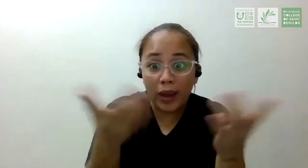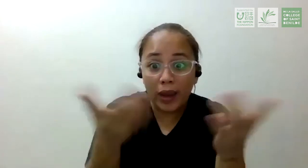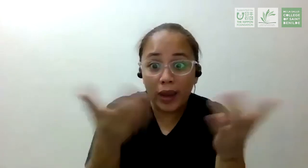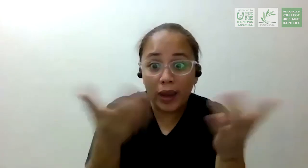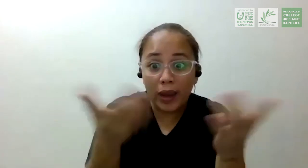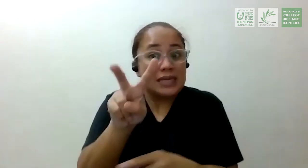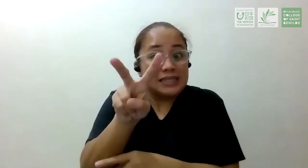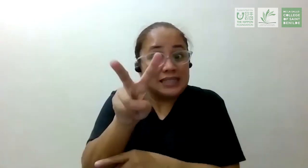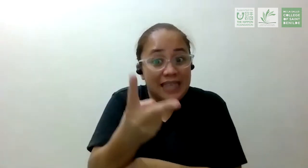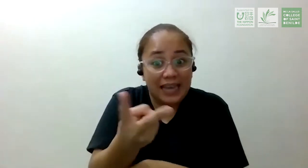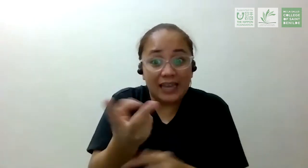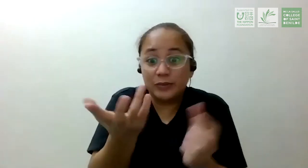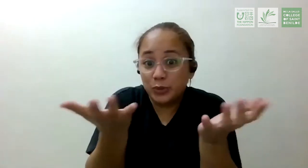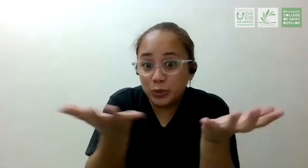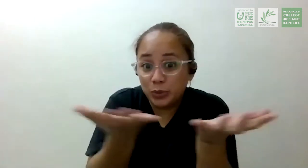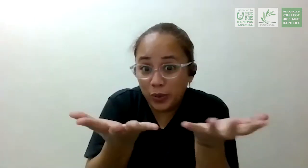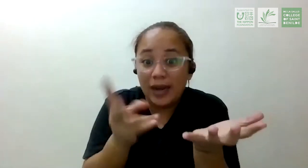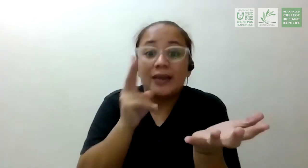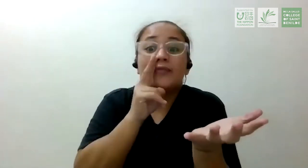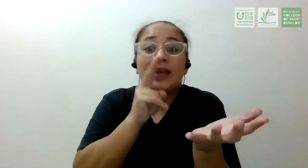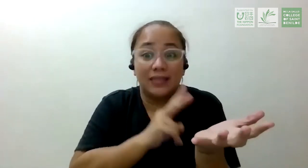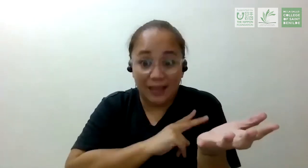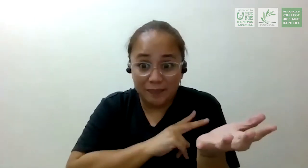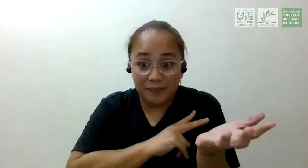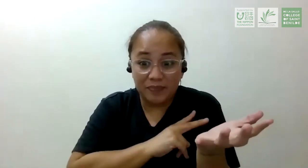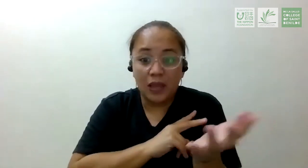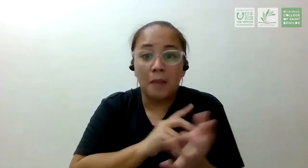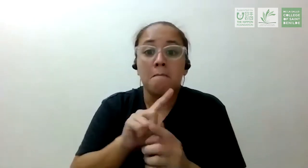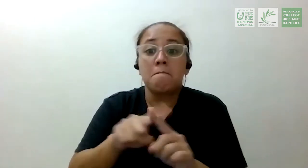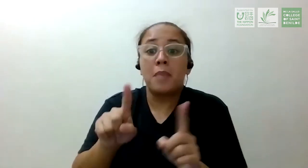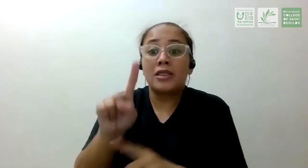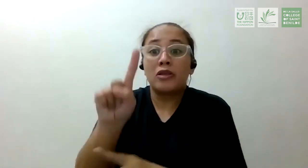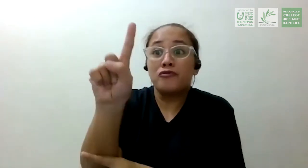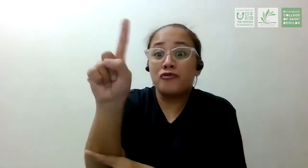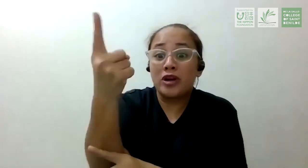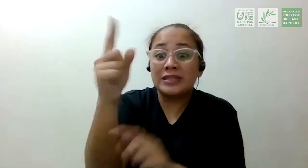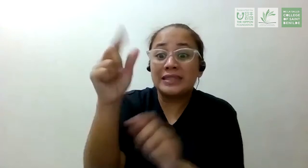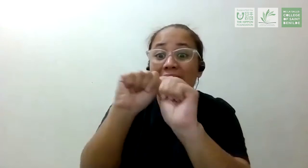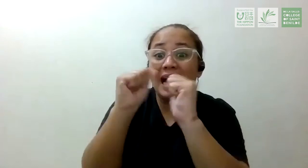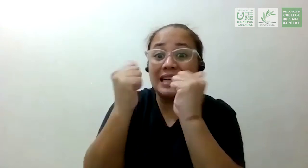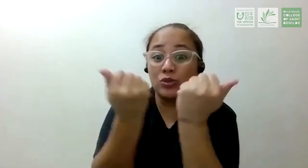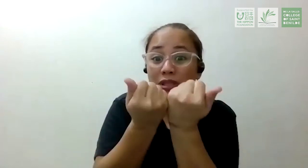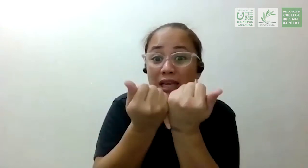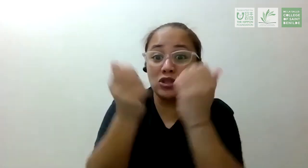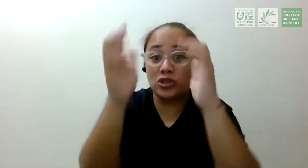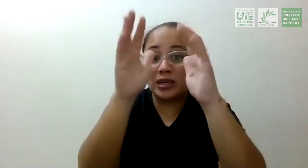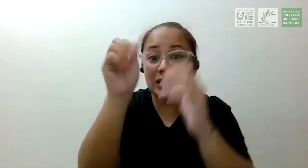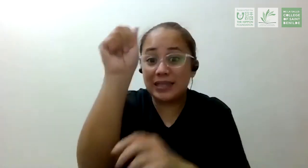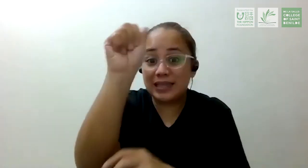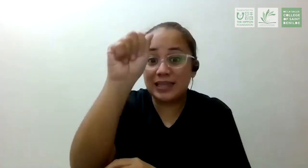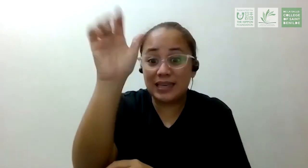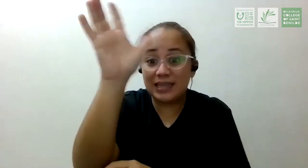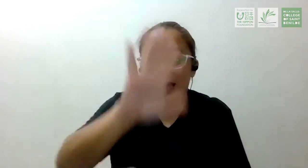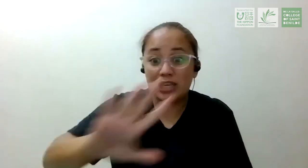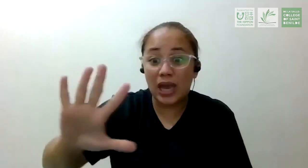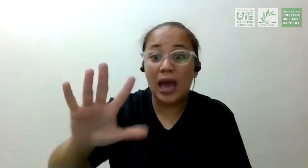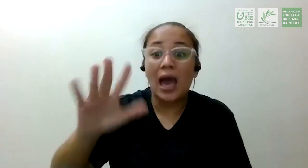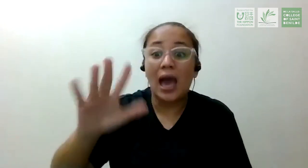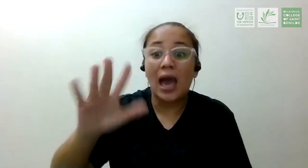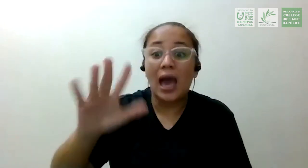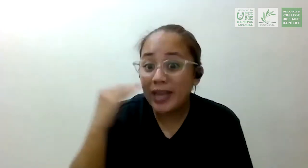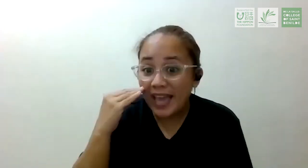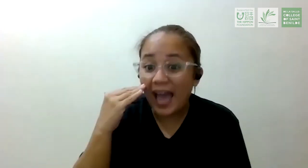was started in Vietnam. But the first association in Asia was Korea, and the second